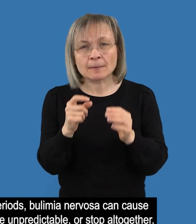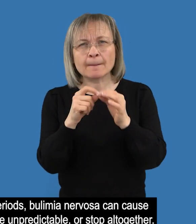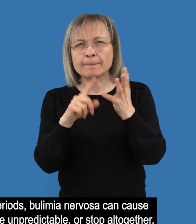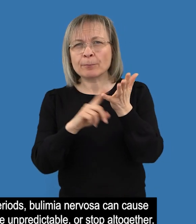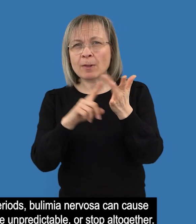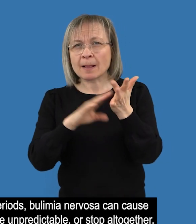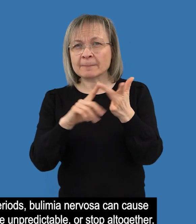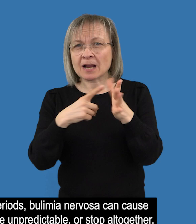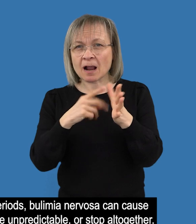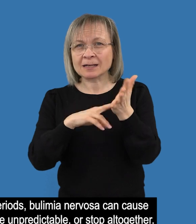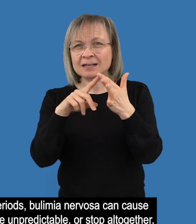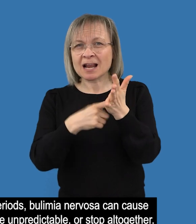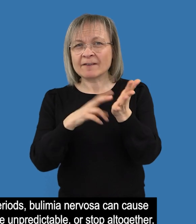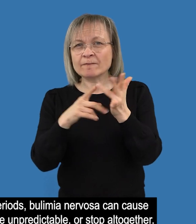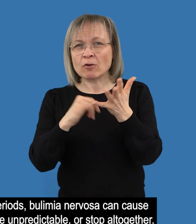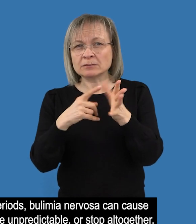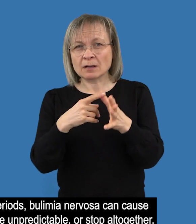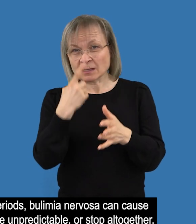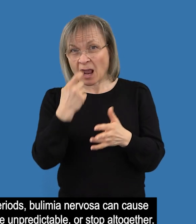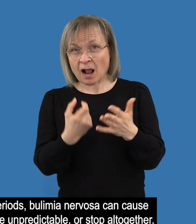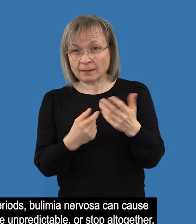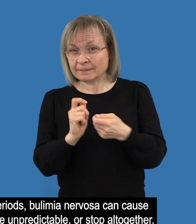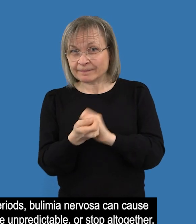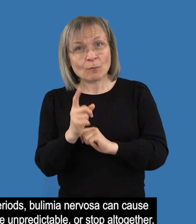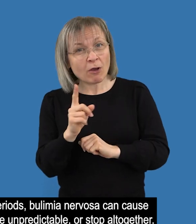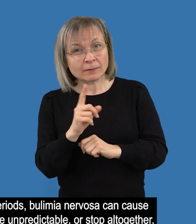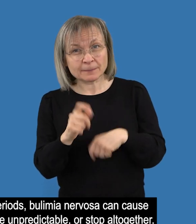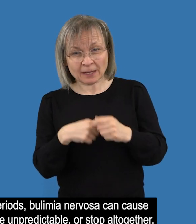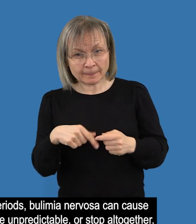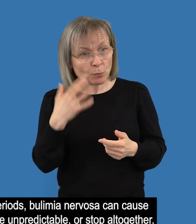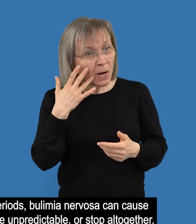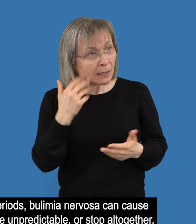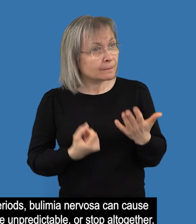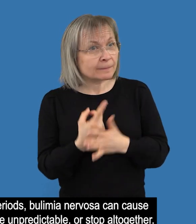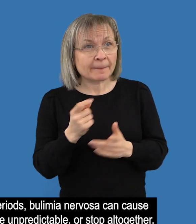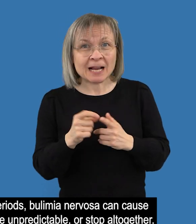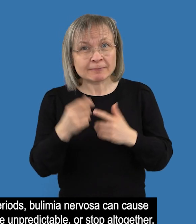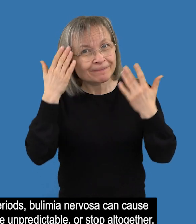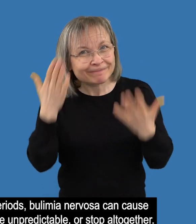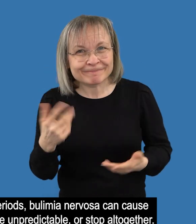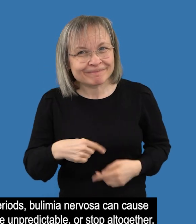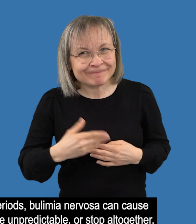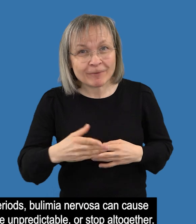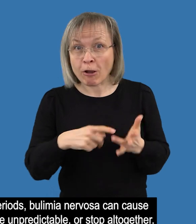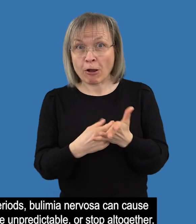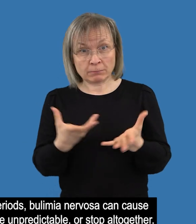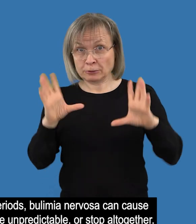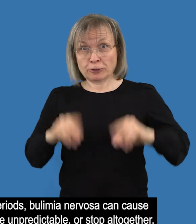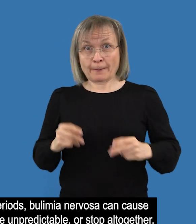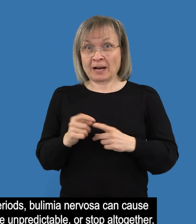If you have periods, bulimia nervosa can cause them to become unpredictable, or stop altogether.